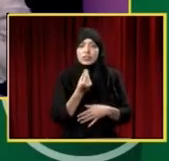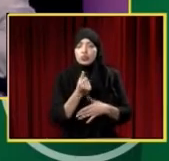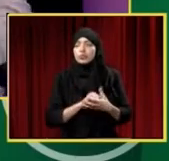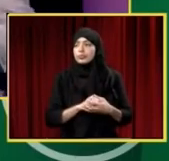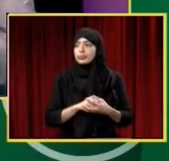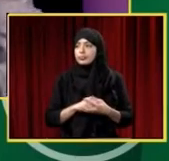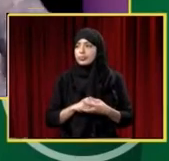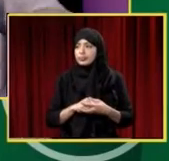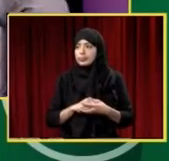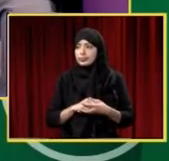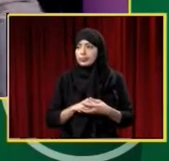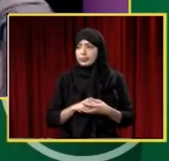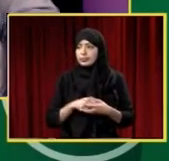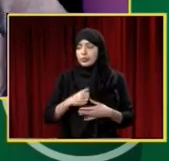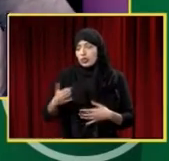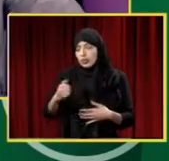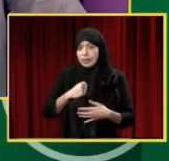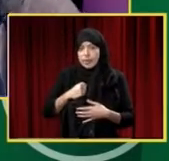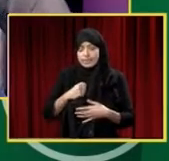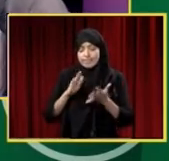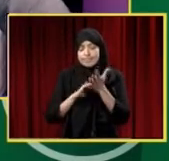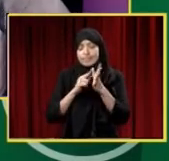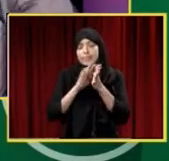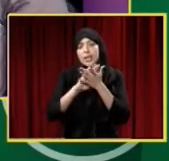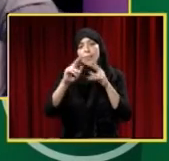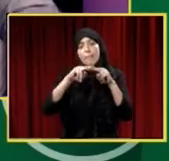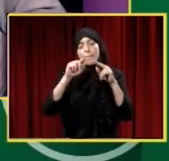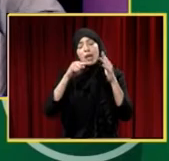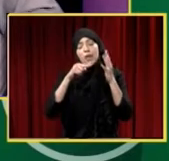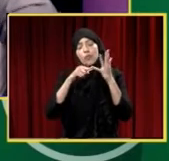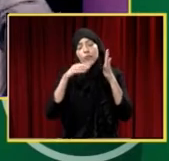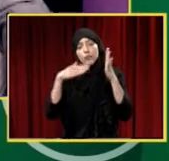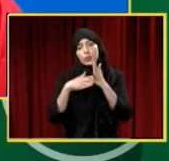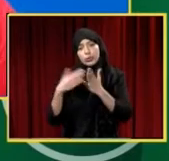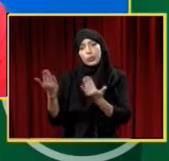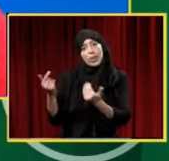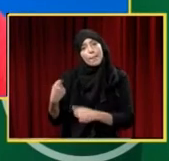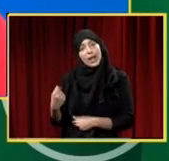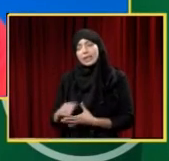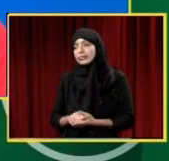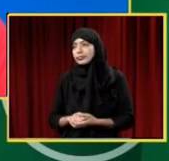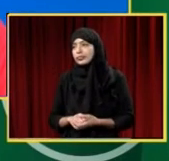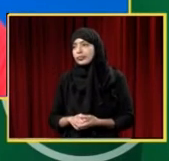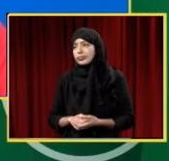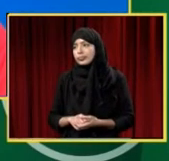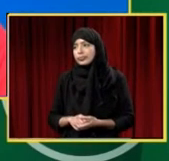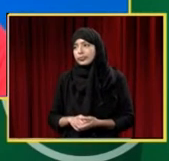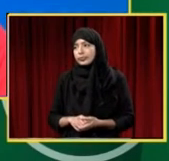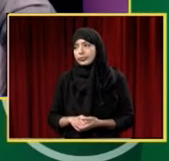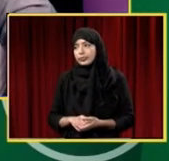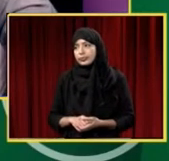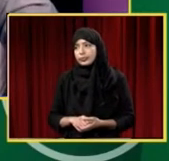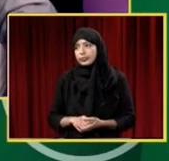Now, on my right, Mahfuz, welcome back. Hi. Okay, if I start off with, so tell